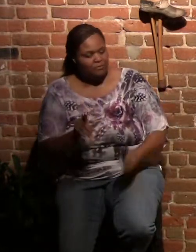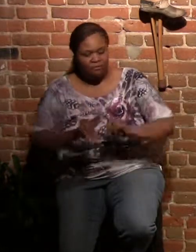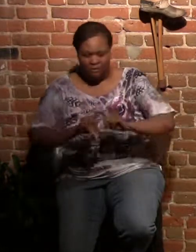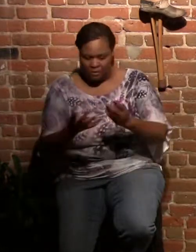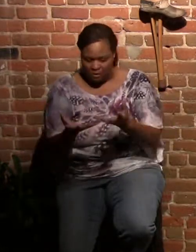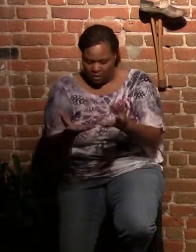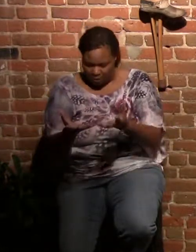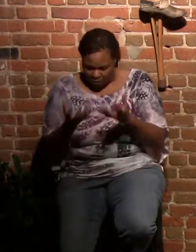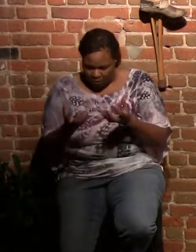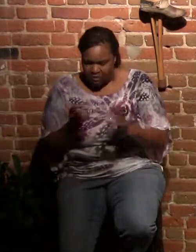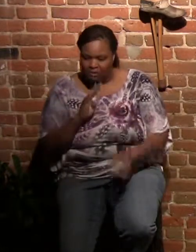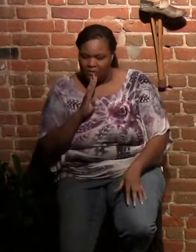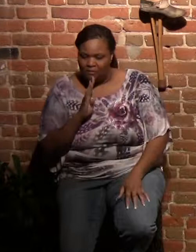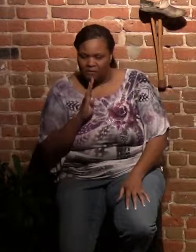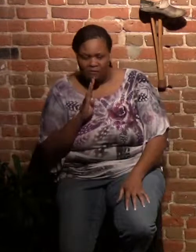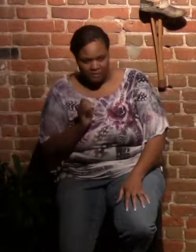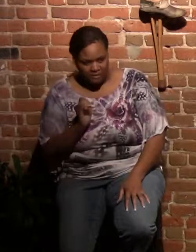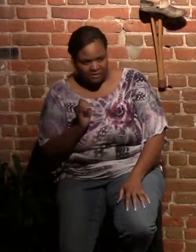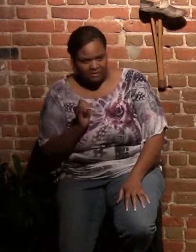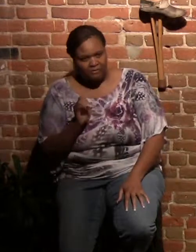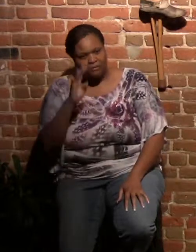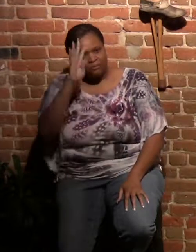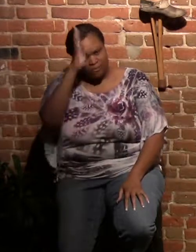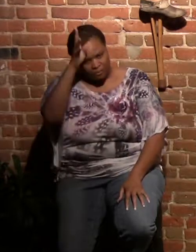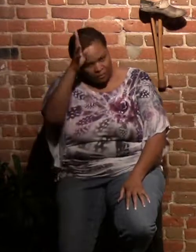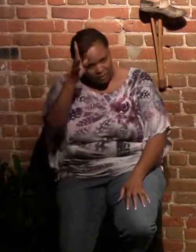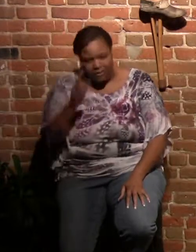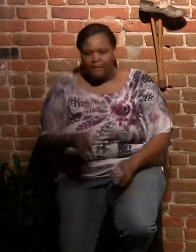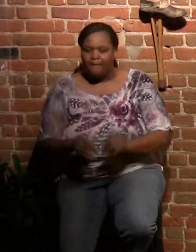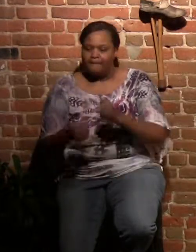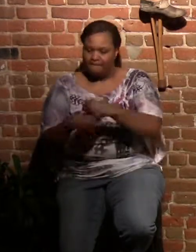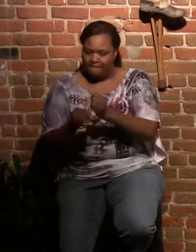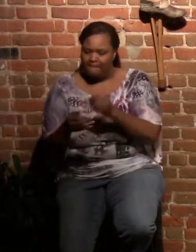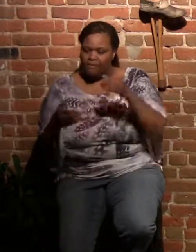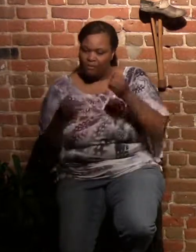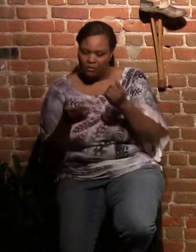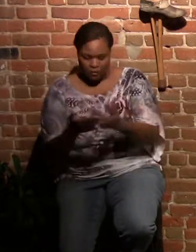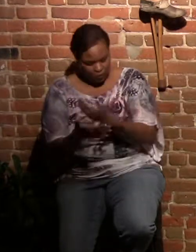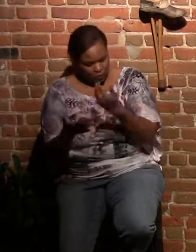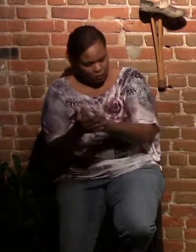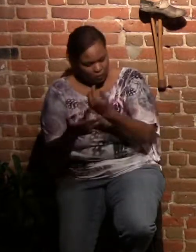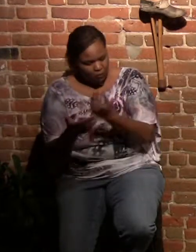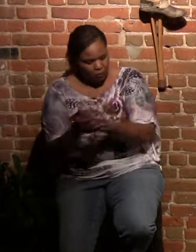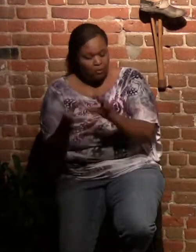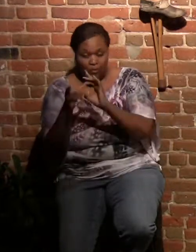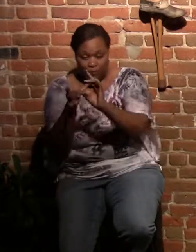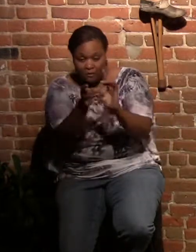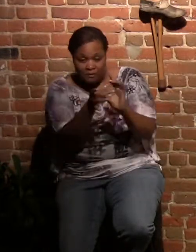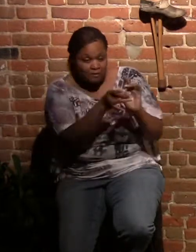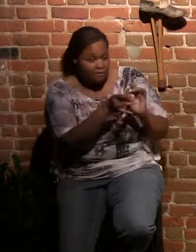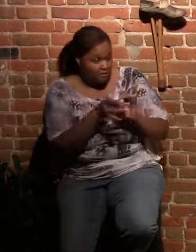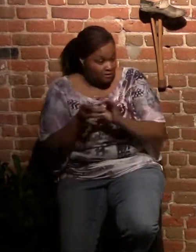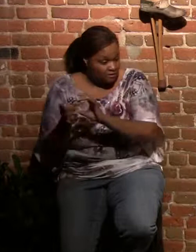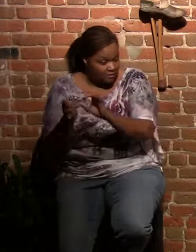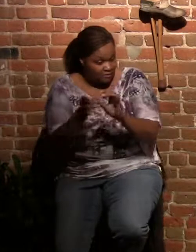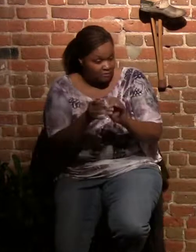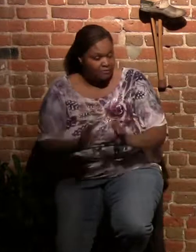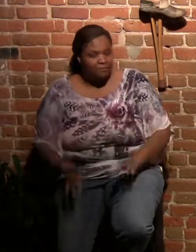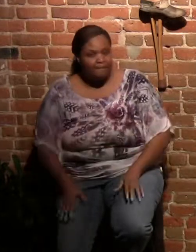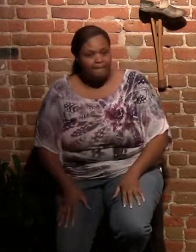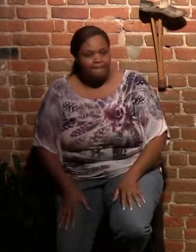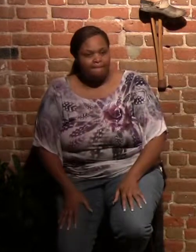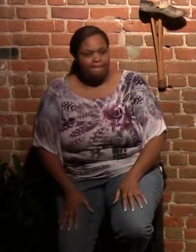we want it to be something that creates new relationships, cross-pollinates, connects people to people they've never seen before,